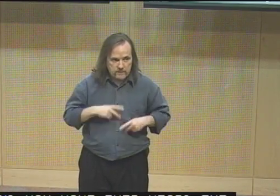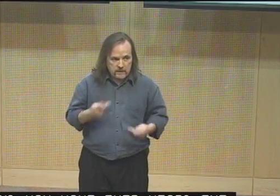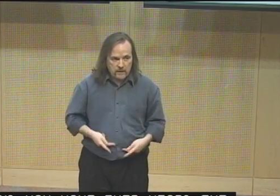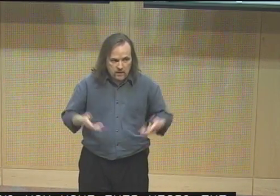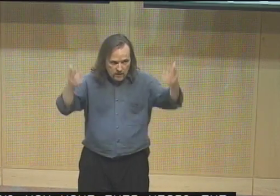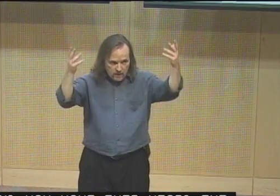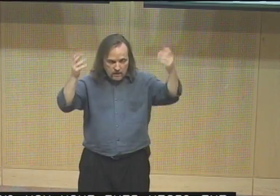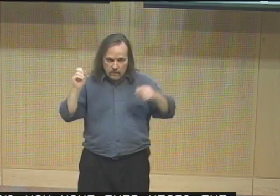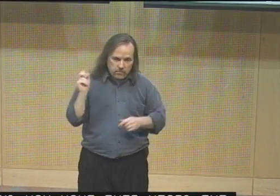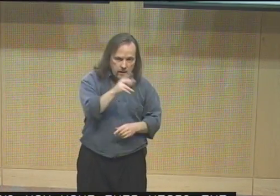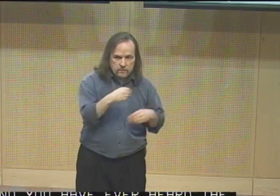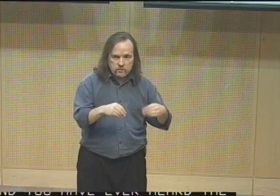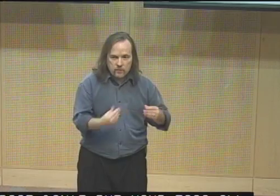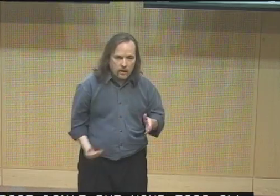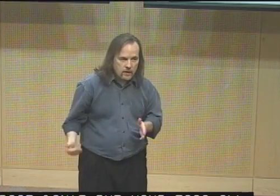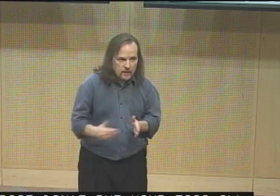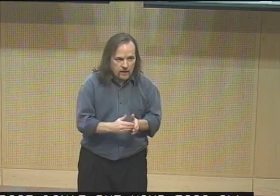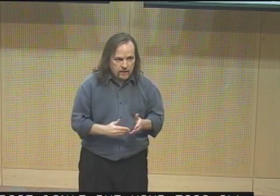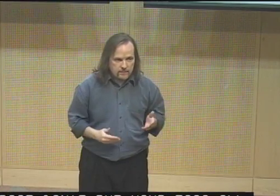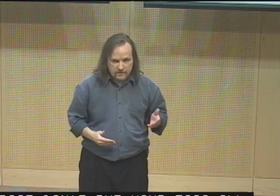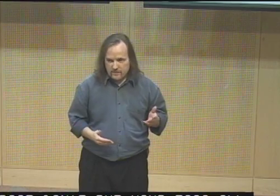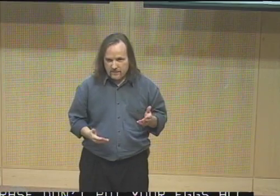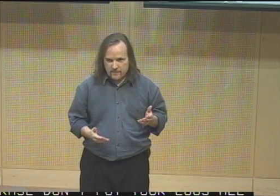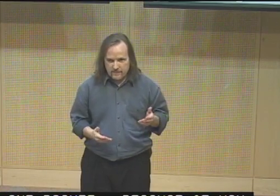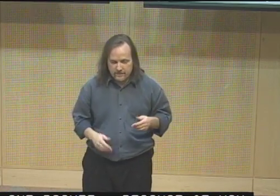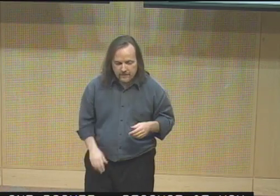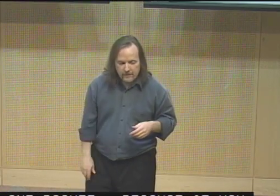gets upset and you have to go back to the store and buy more eggs.